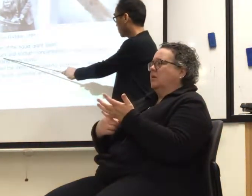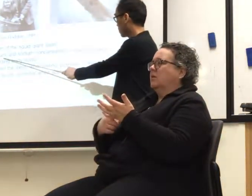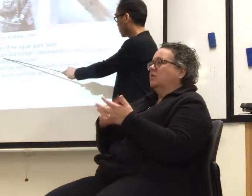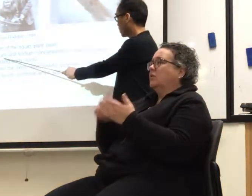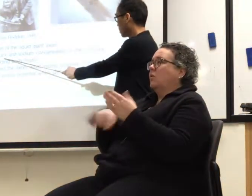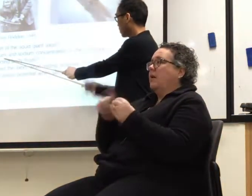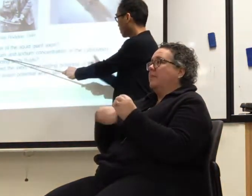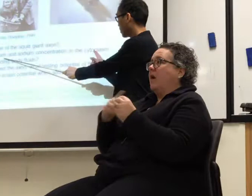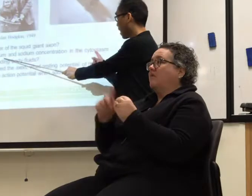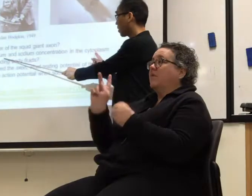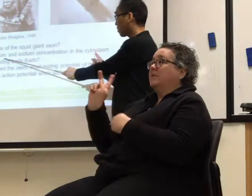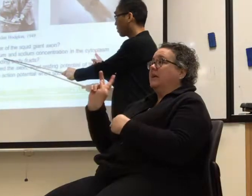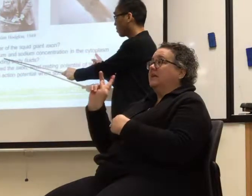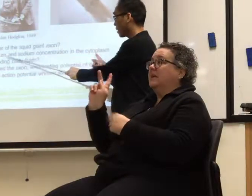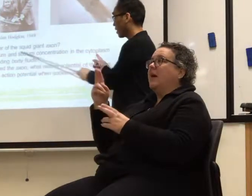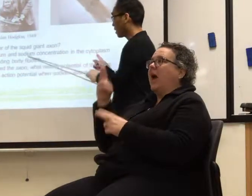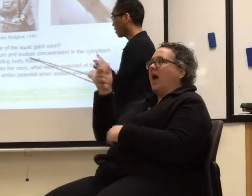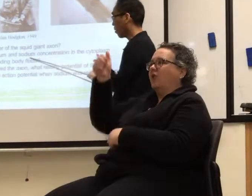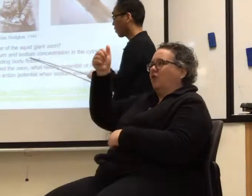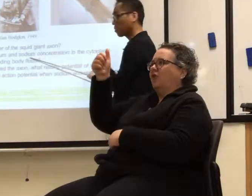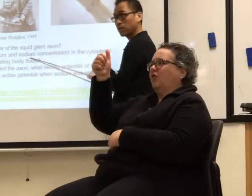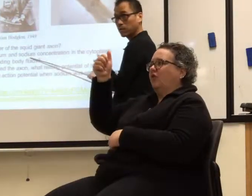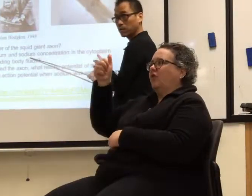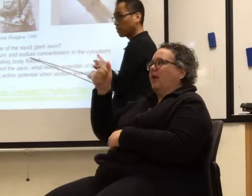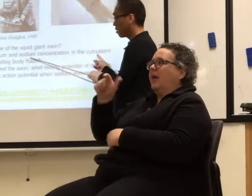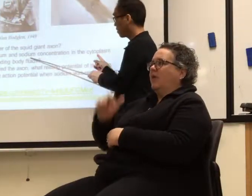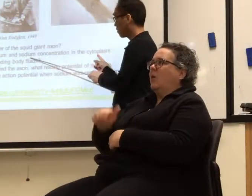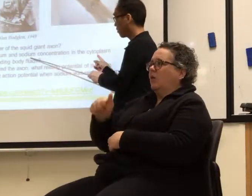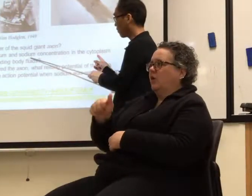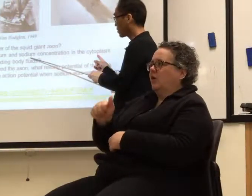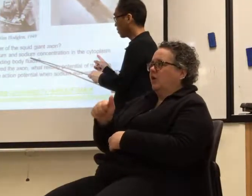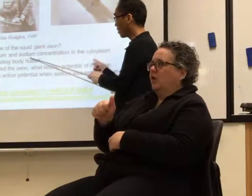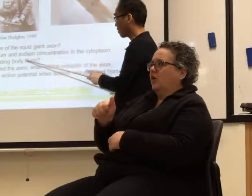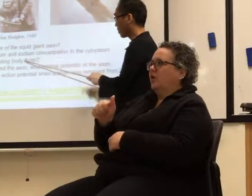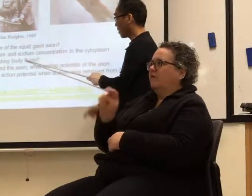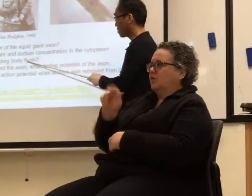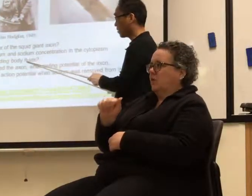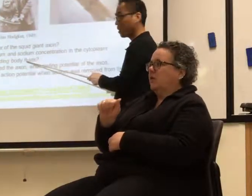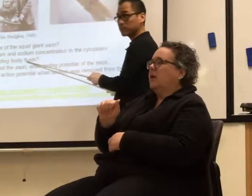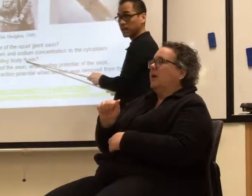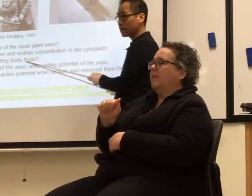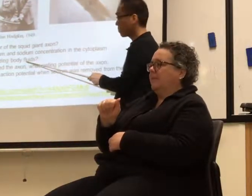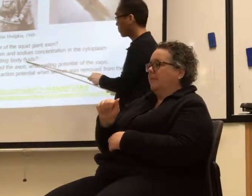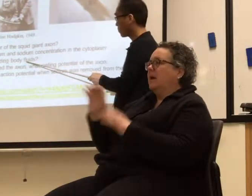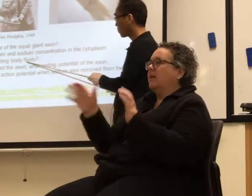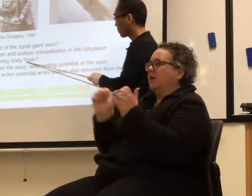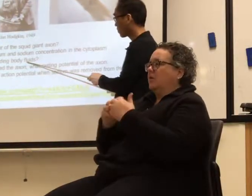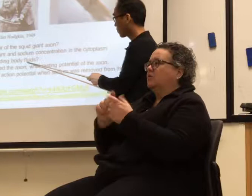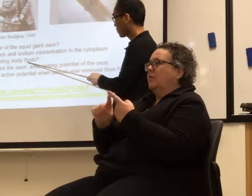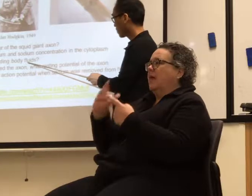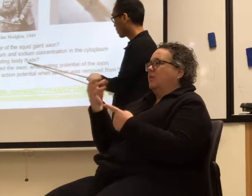potassium? Higher. It's higher and lower for sodium compared to the outside.